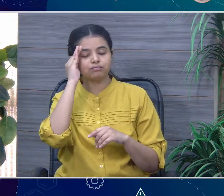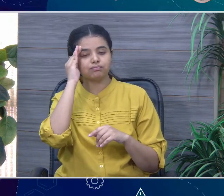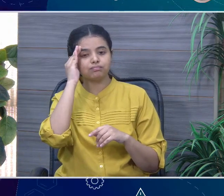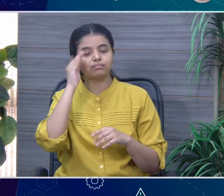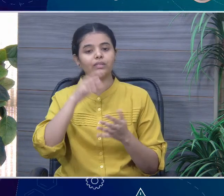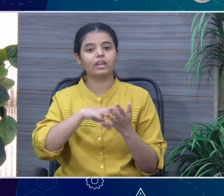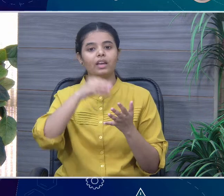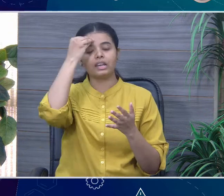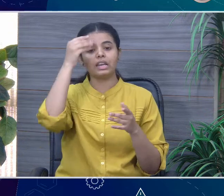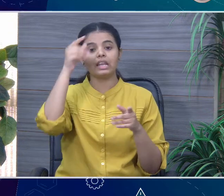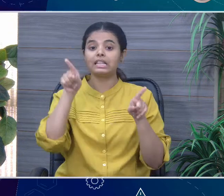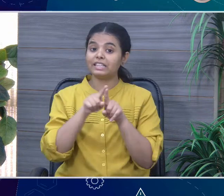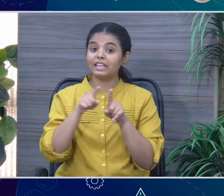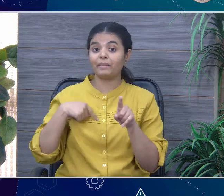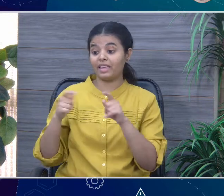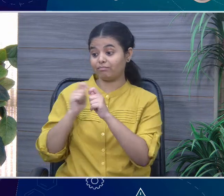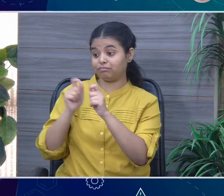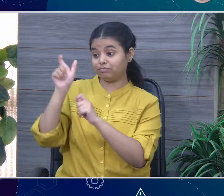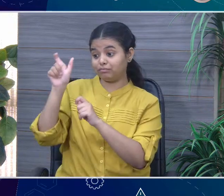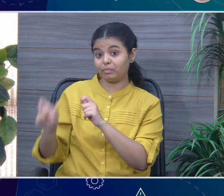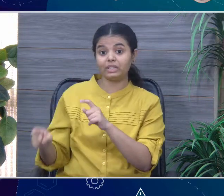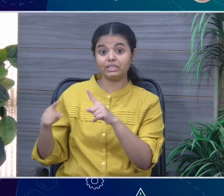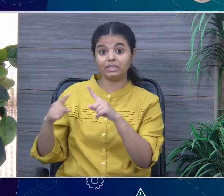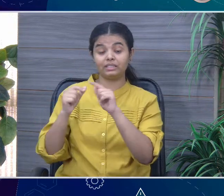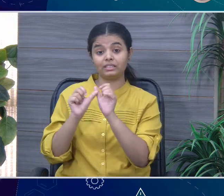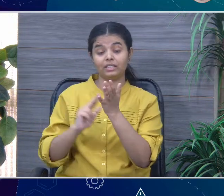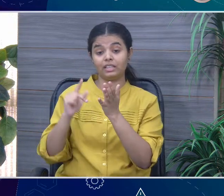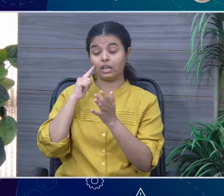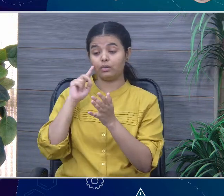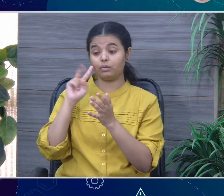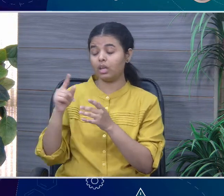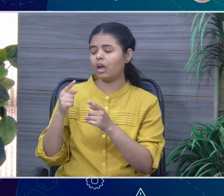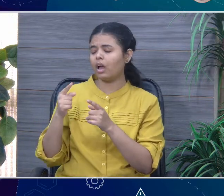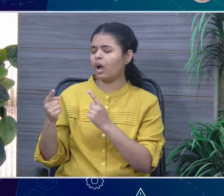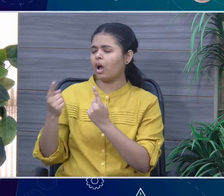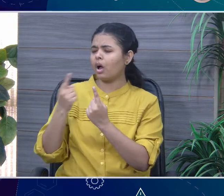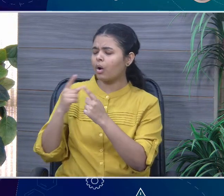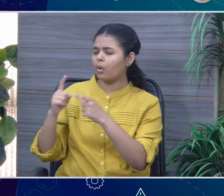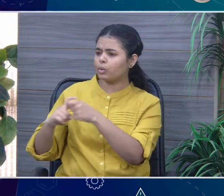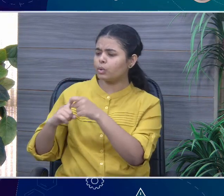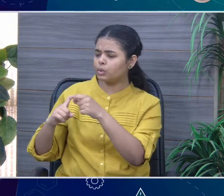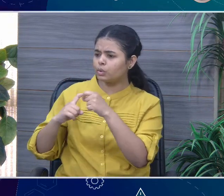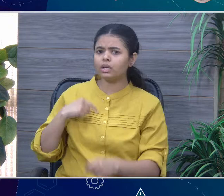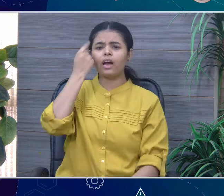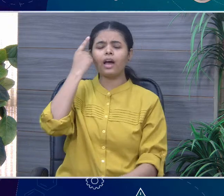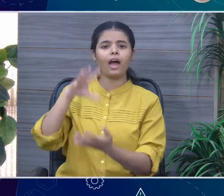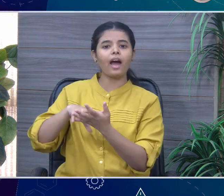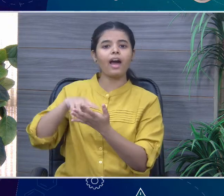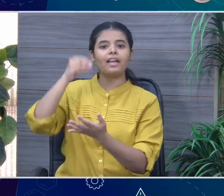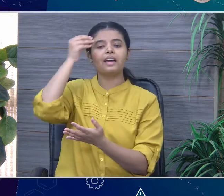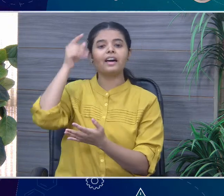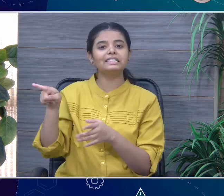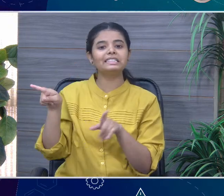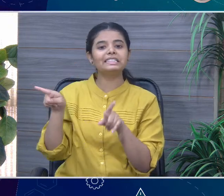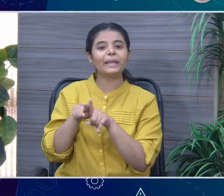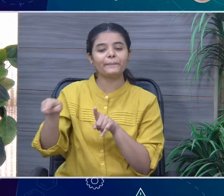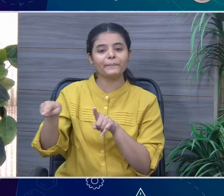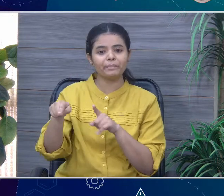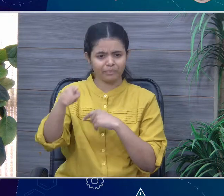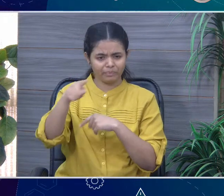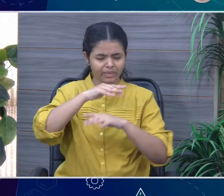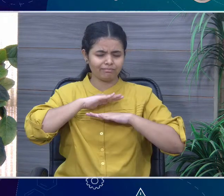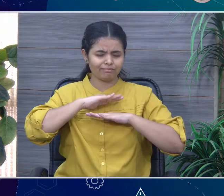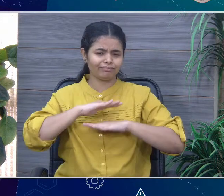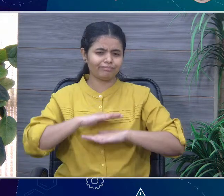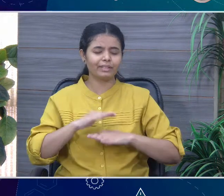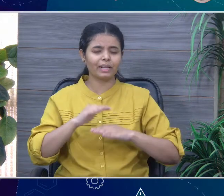much today from Tanvi's questions. She made me think about so many things when she was asking questions. So be very humble